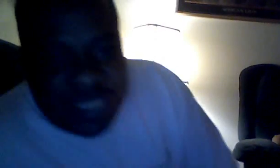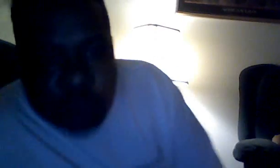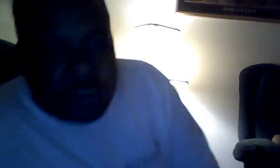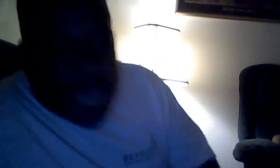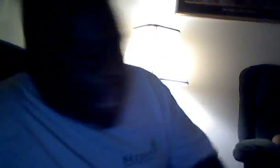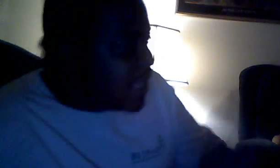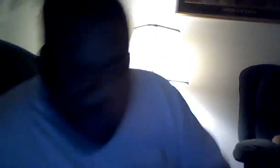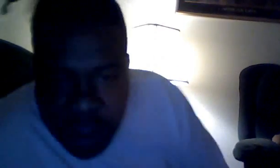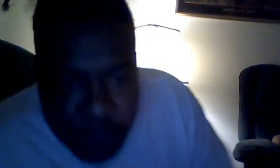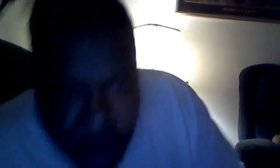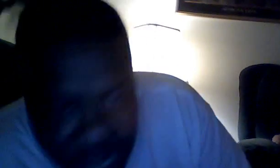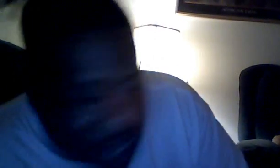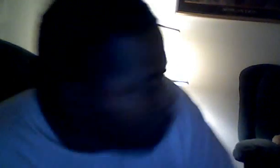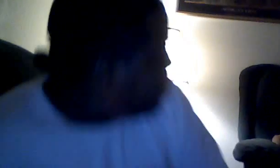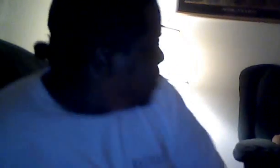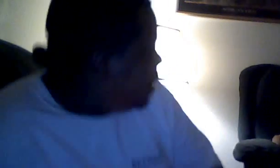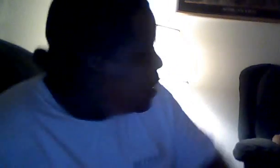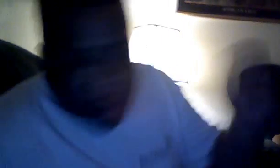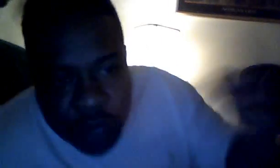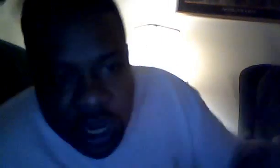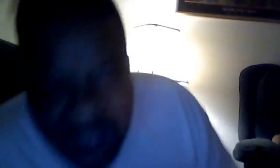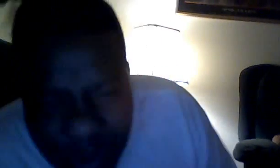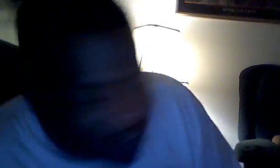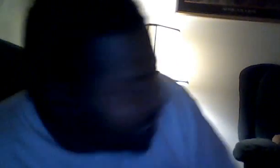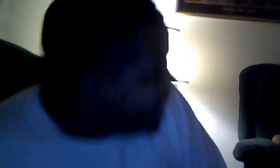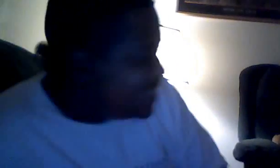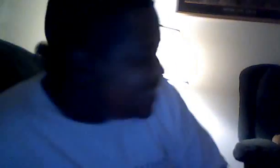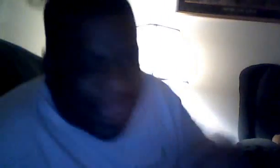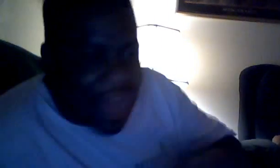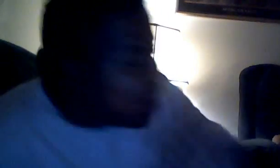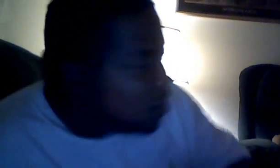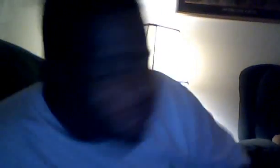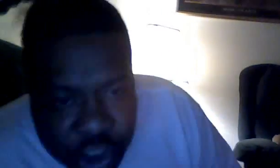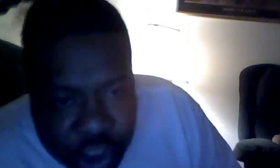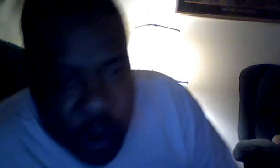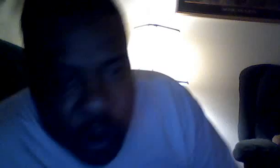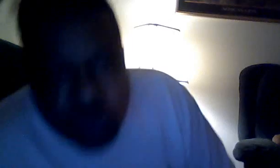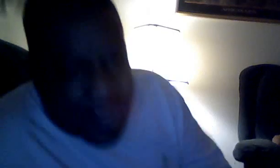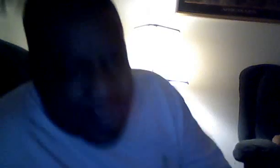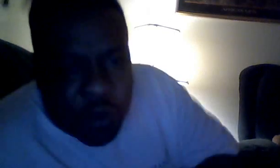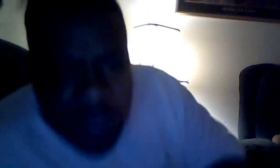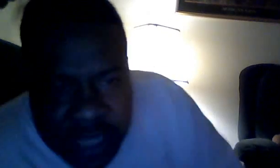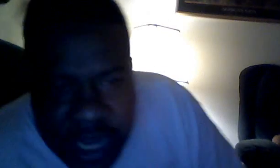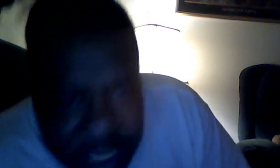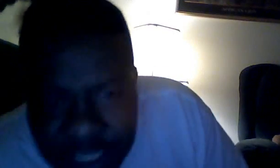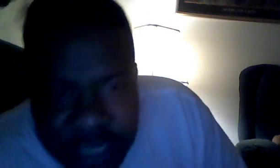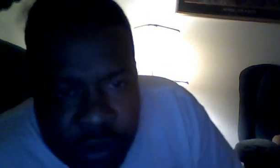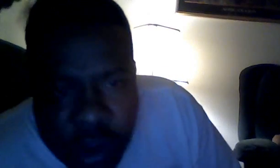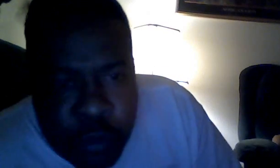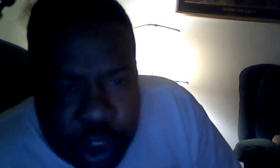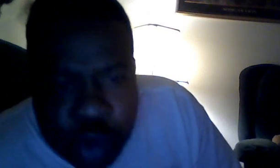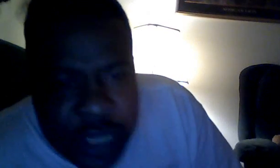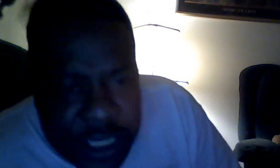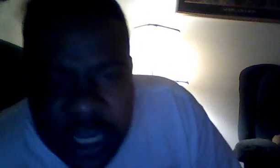South Side, yeah, I'm on the low. On the low, too, yeah, I need to let you know. Don't have to let you know, cause what you need to